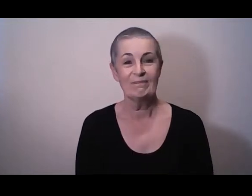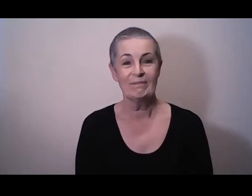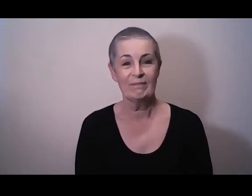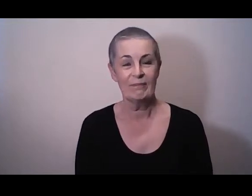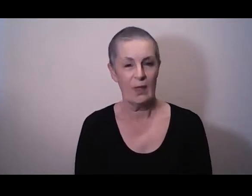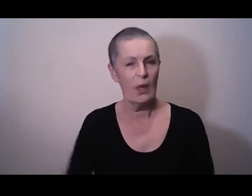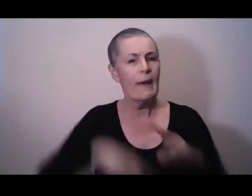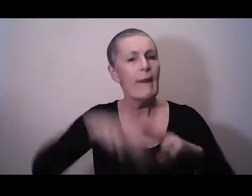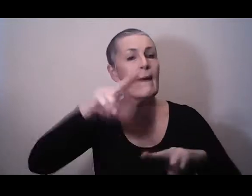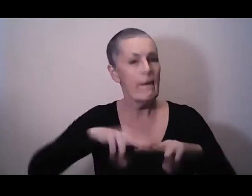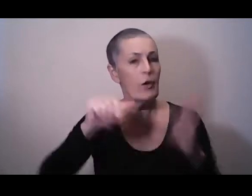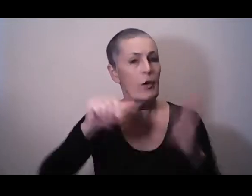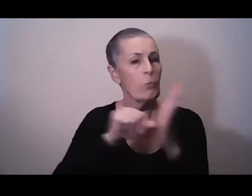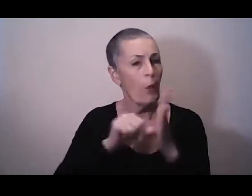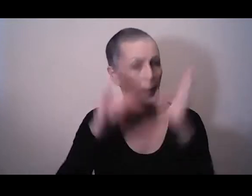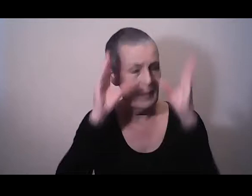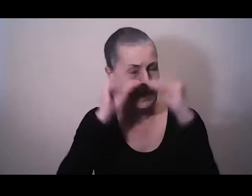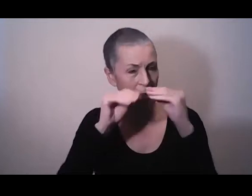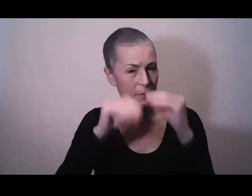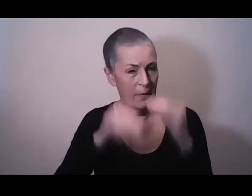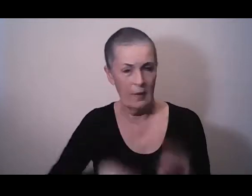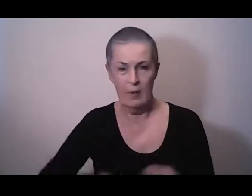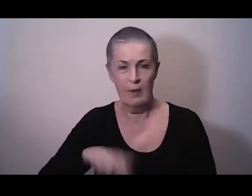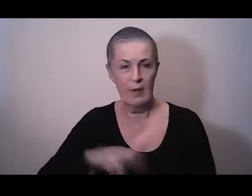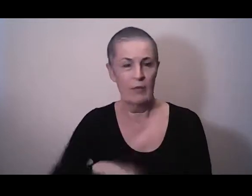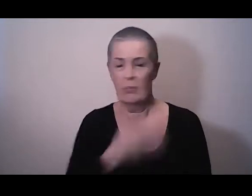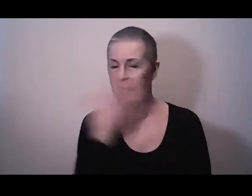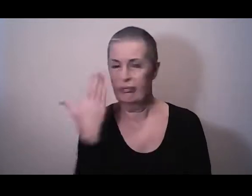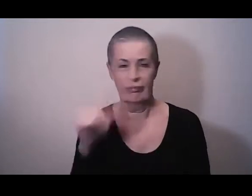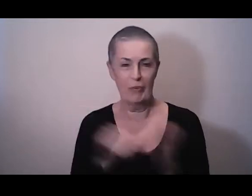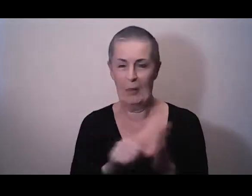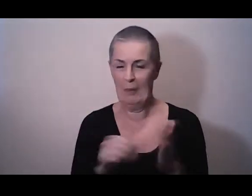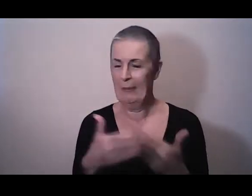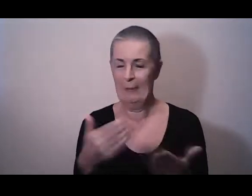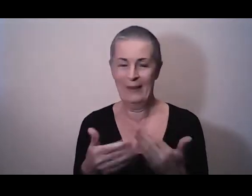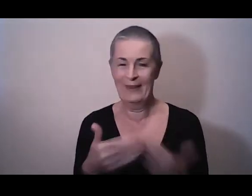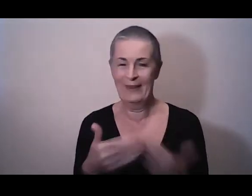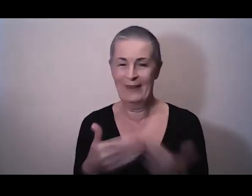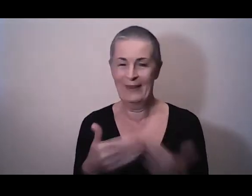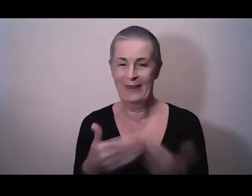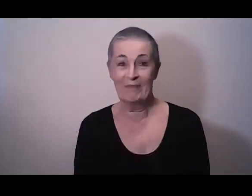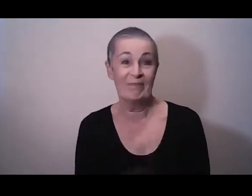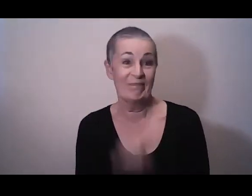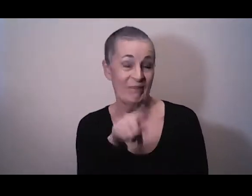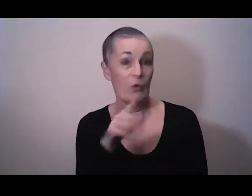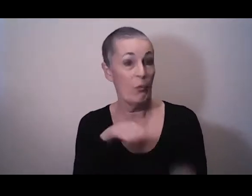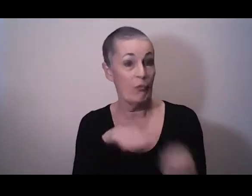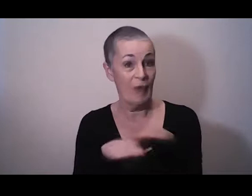So the beauty of practicing Tai Chi Qigong is like taking a medicine.